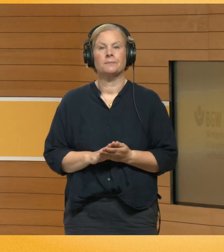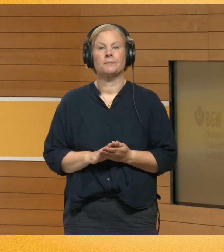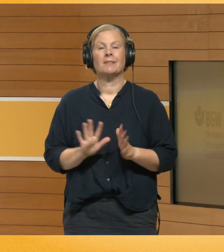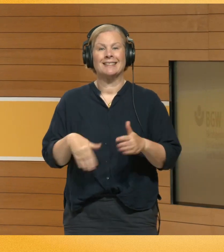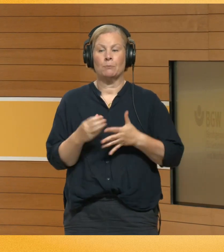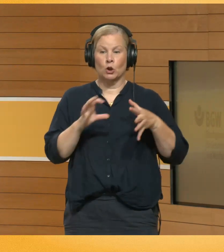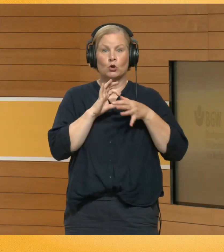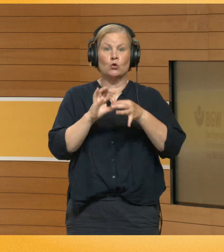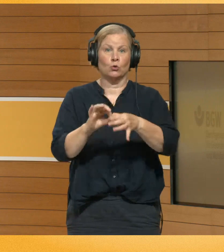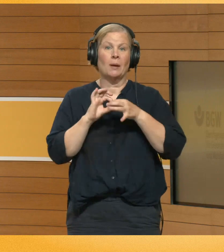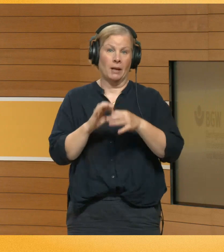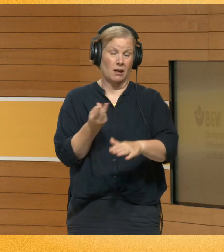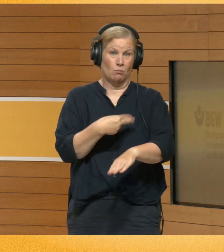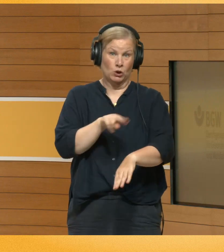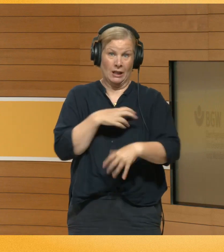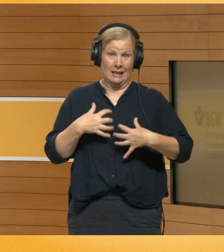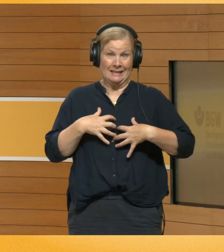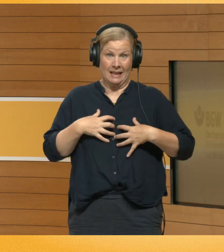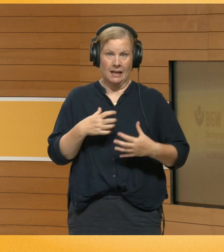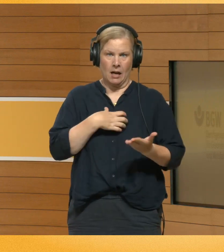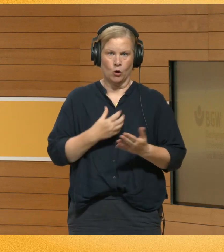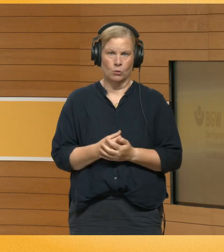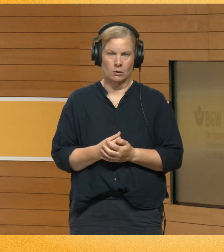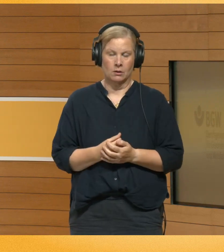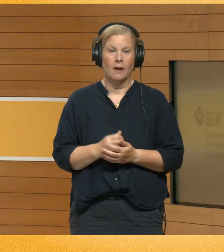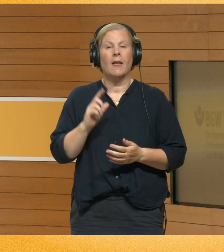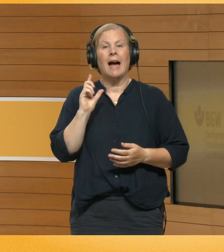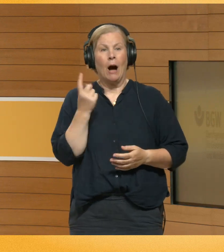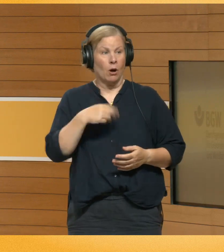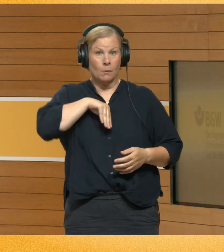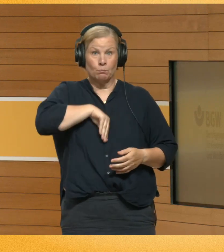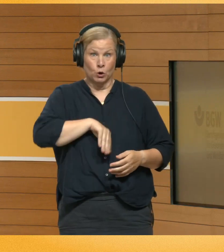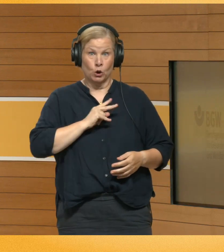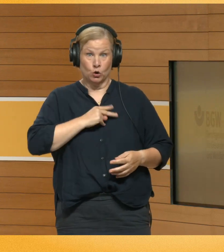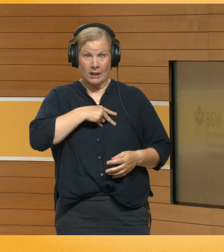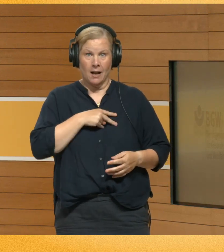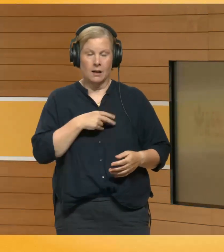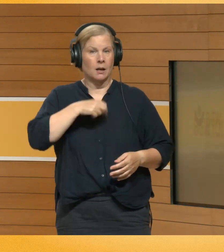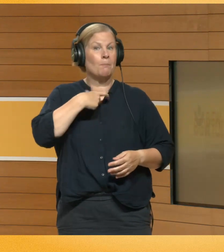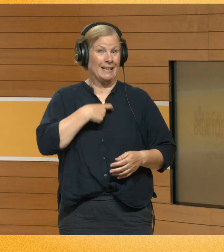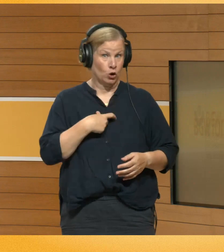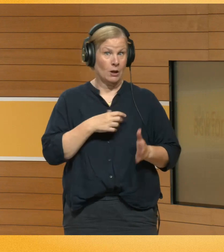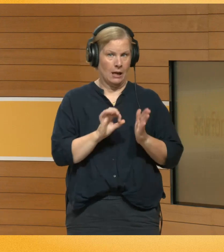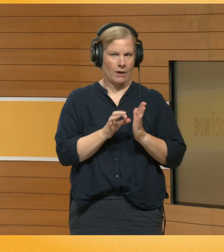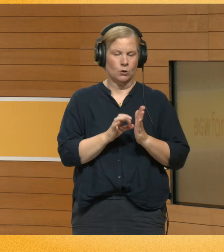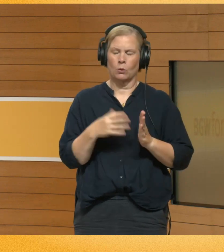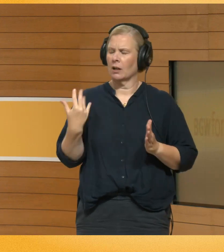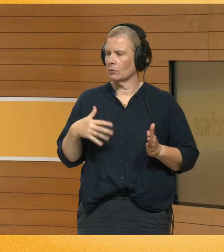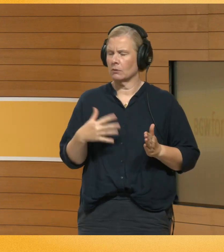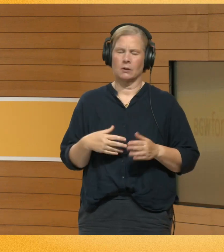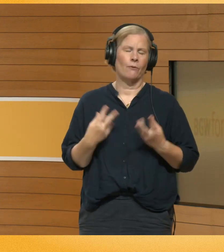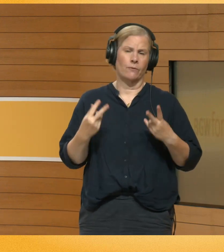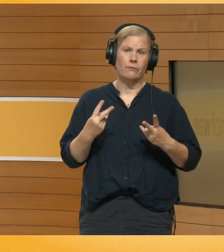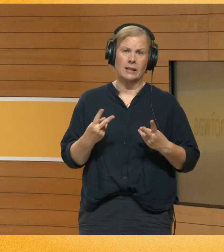day that the psychosocial and stress factors impact has a huge role in